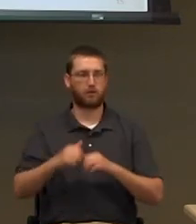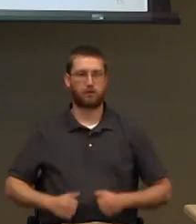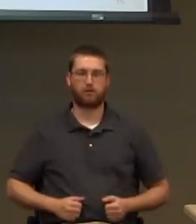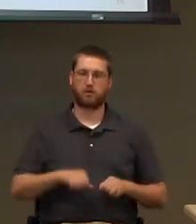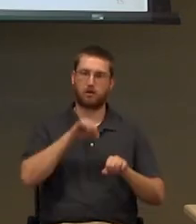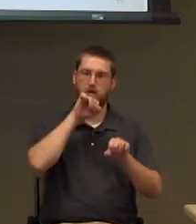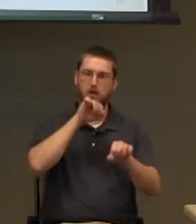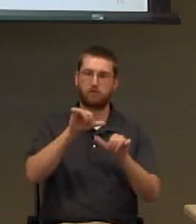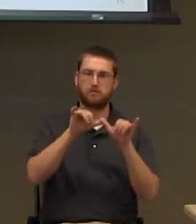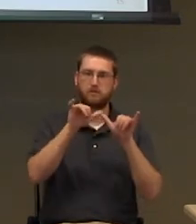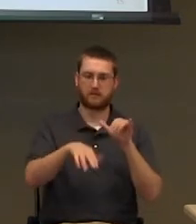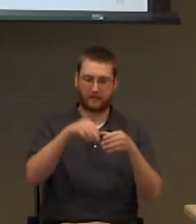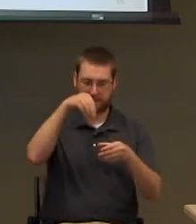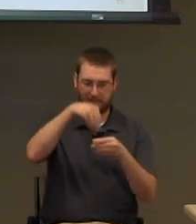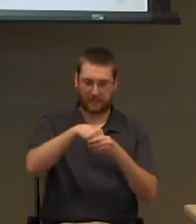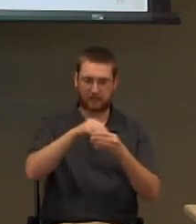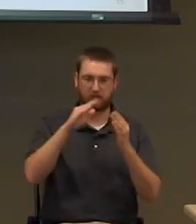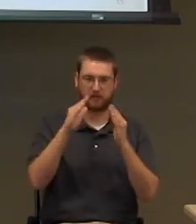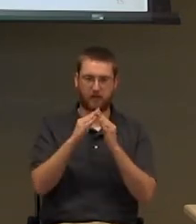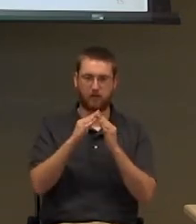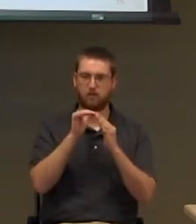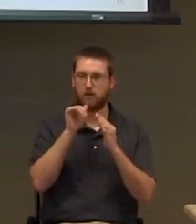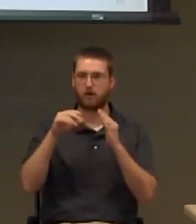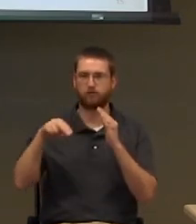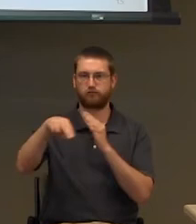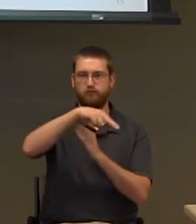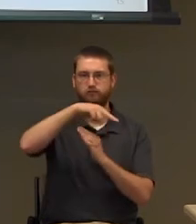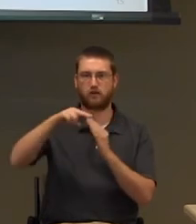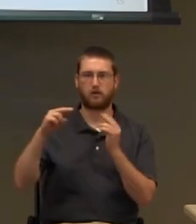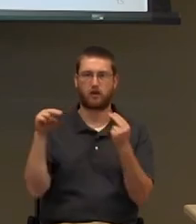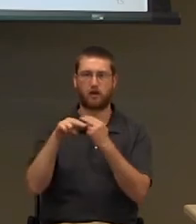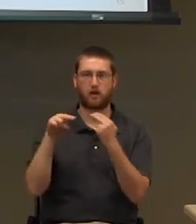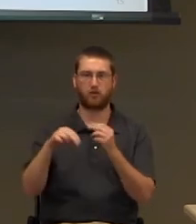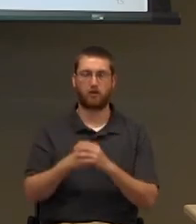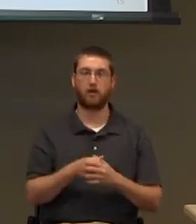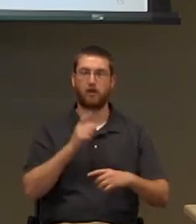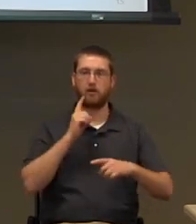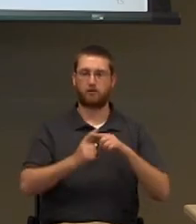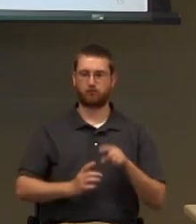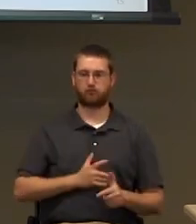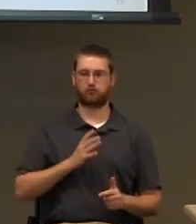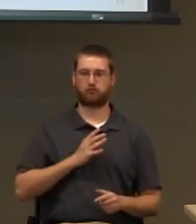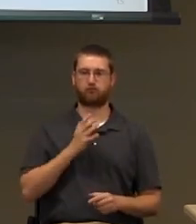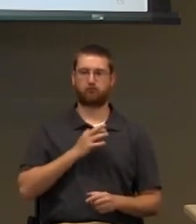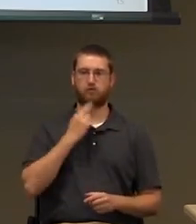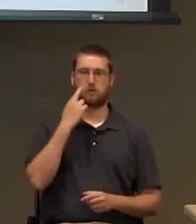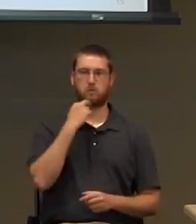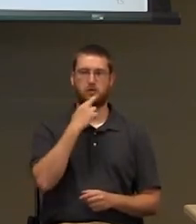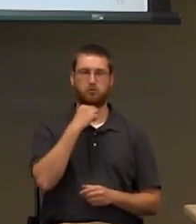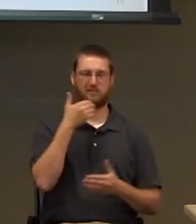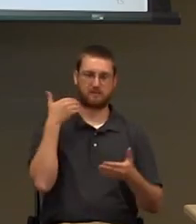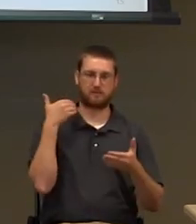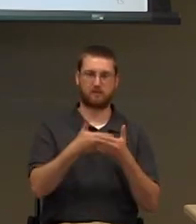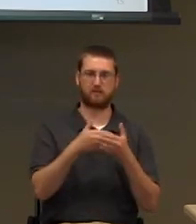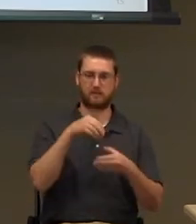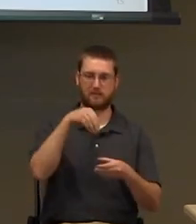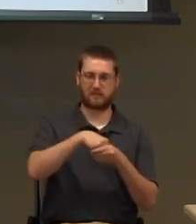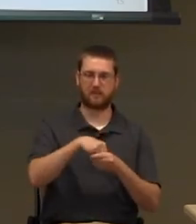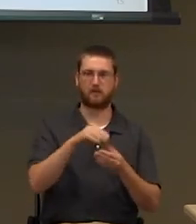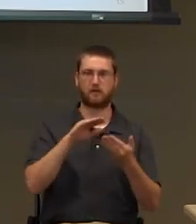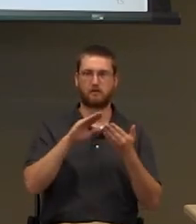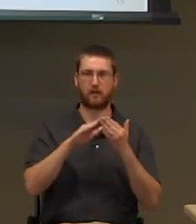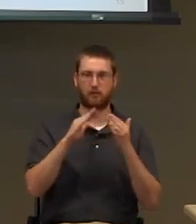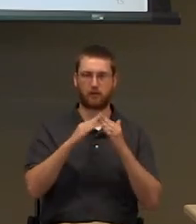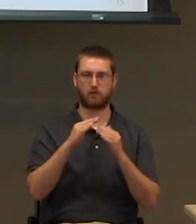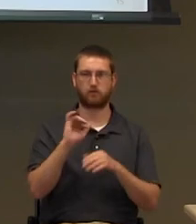something that's right there in town. Having access to your higher end restaurants that right now are generally clustered right near downtown would be